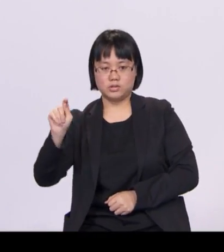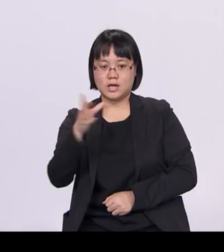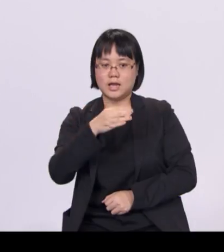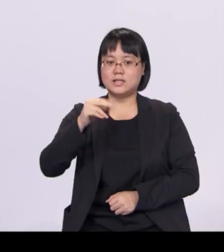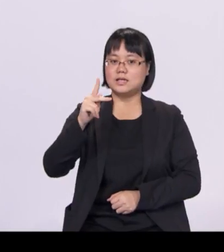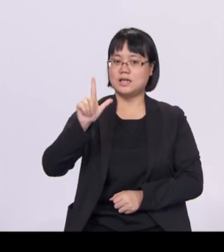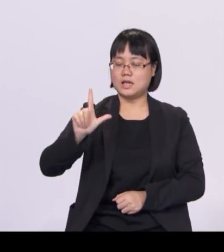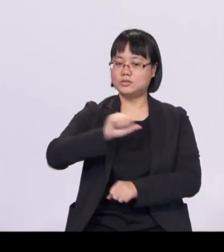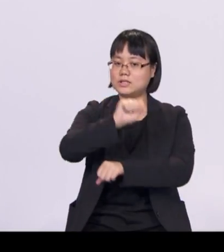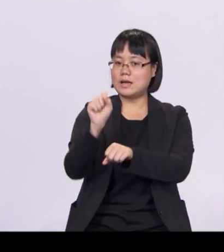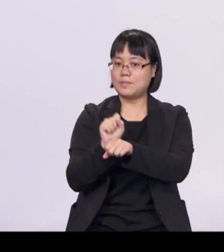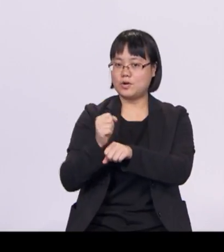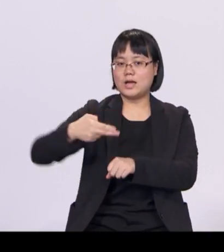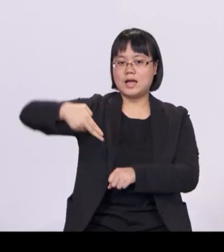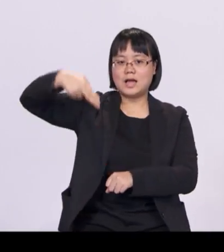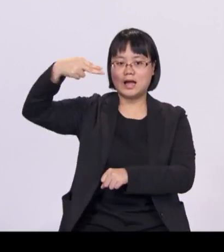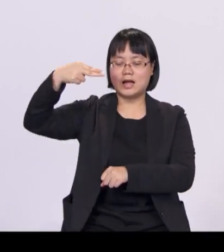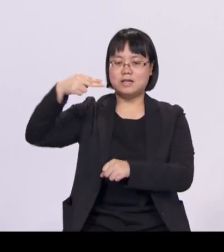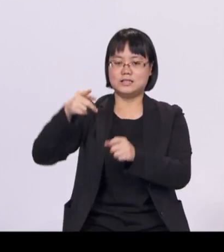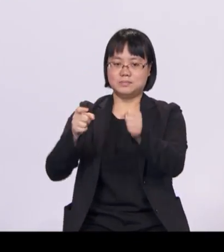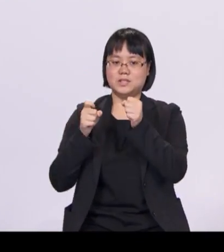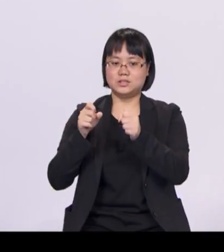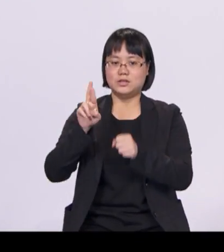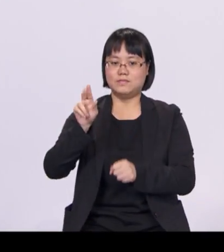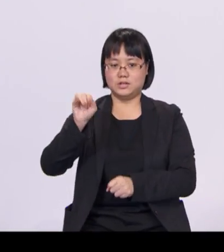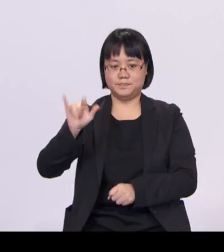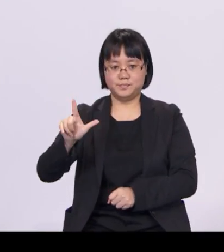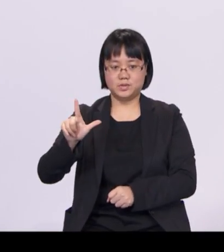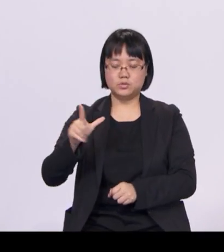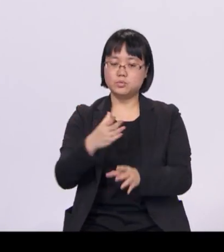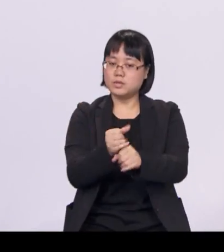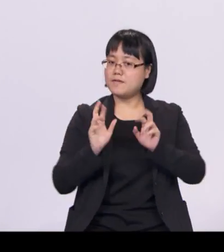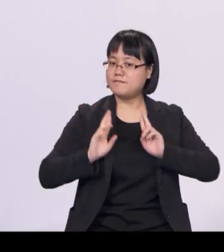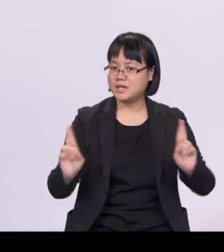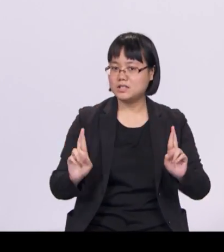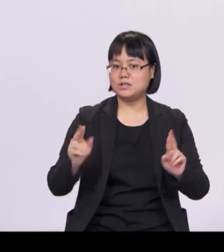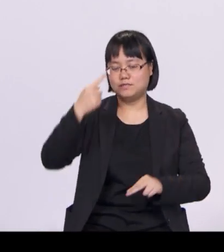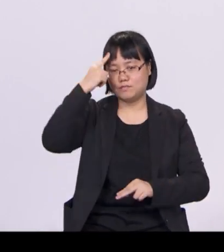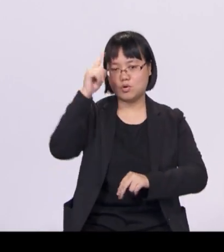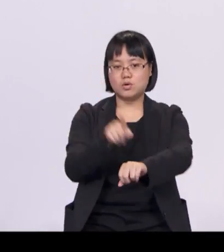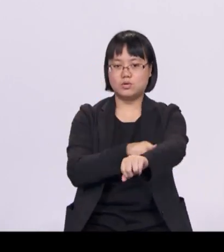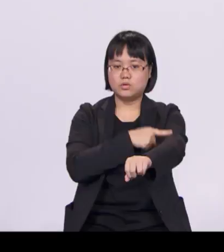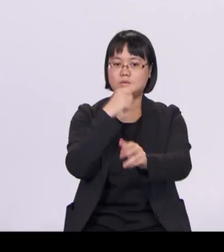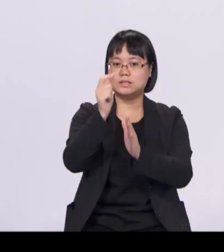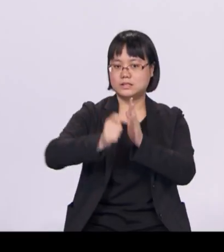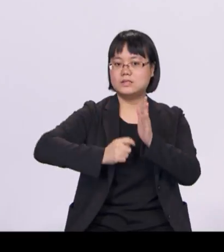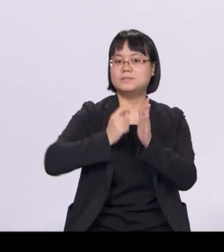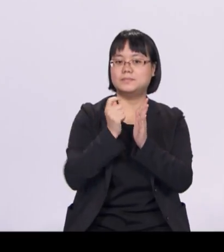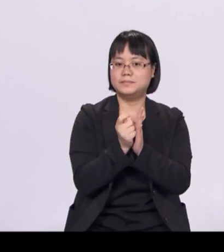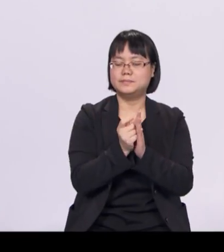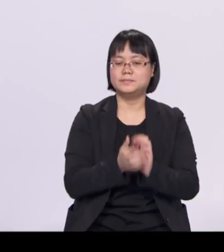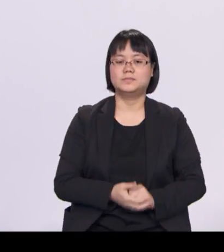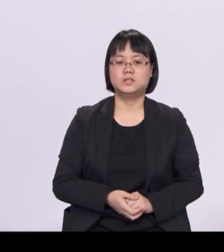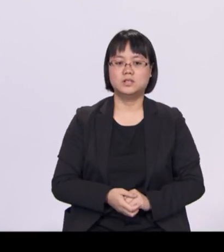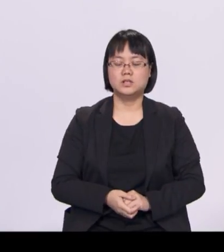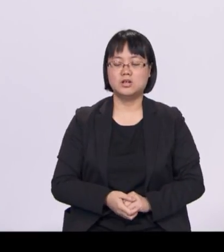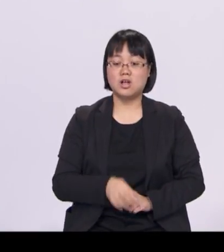rail, so as to ready ourselves for long-term economic trends. These are massive investments